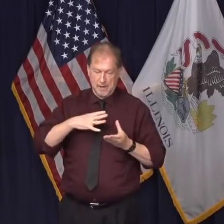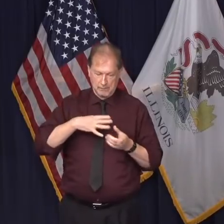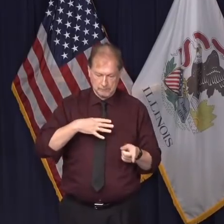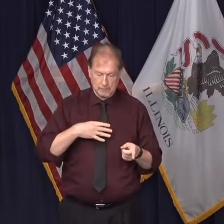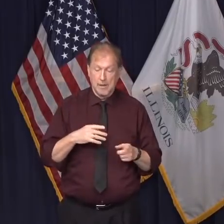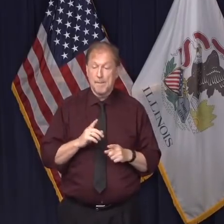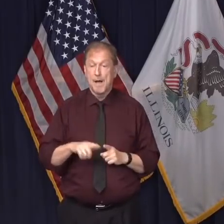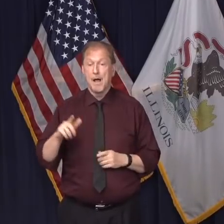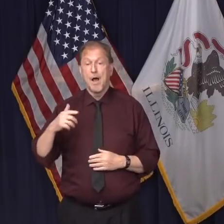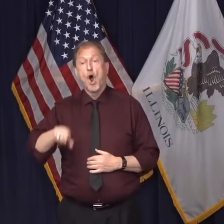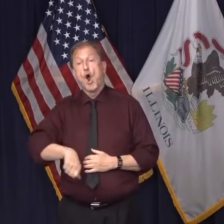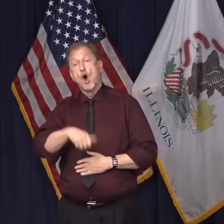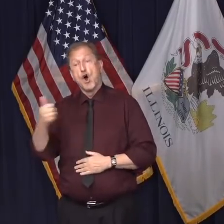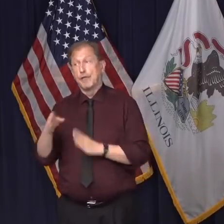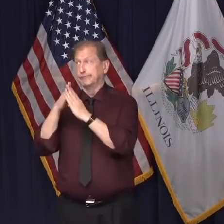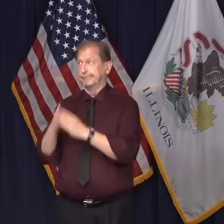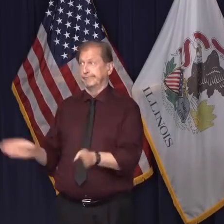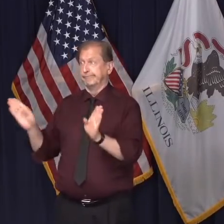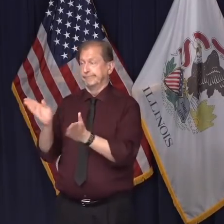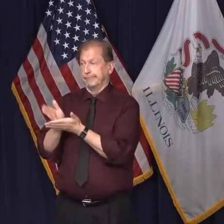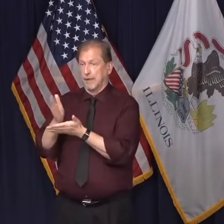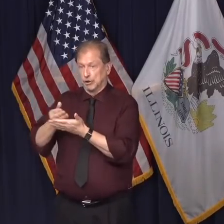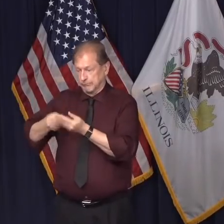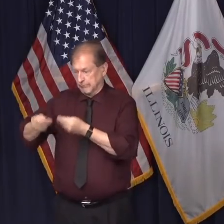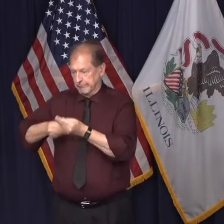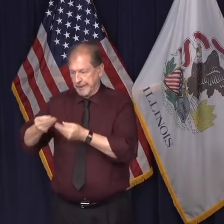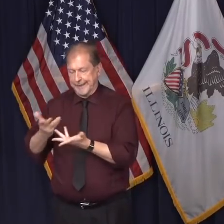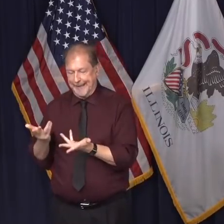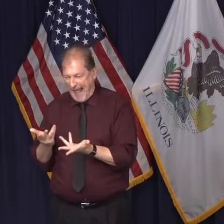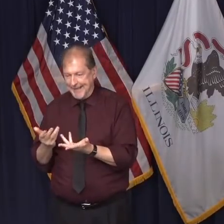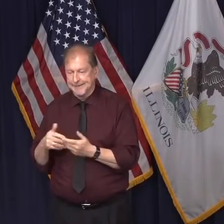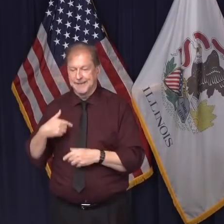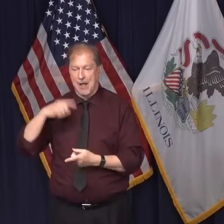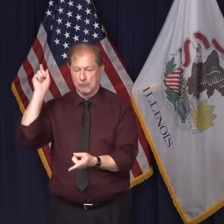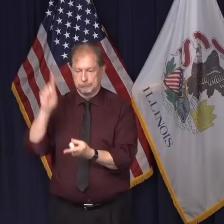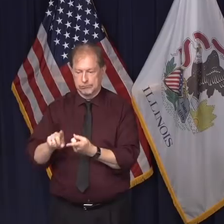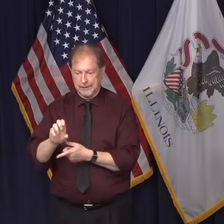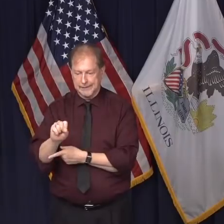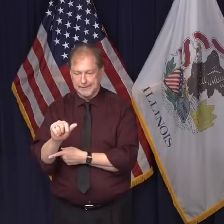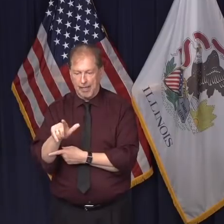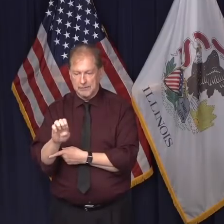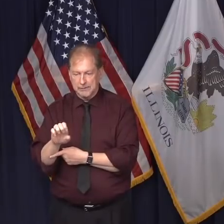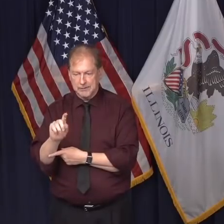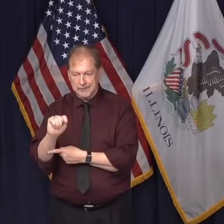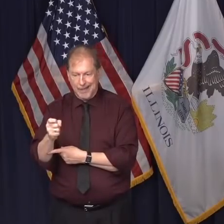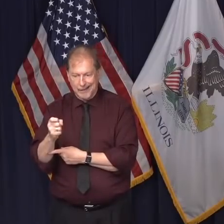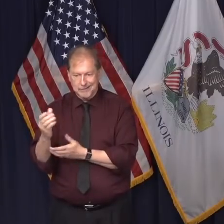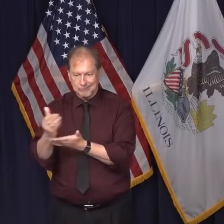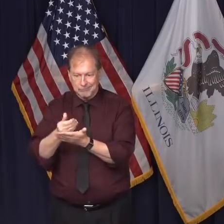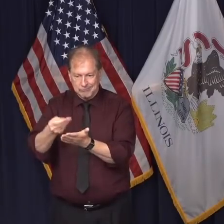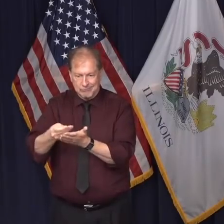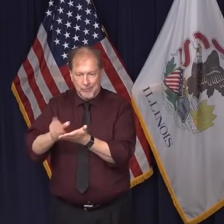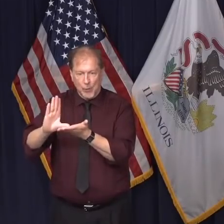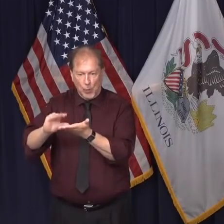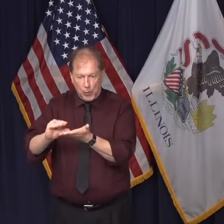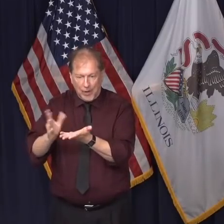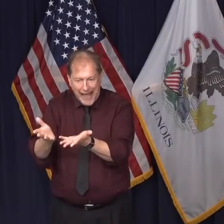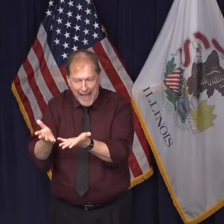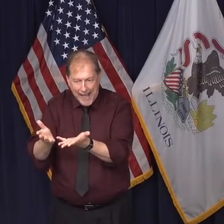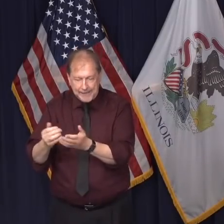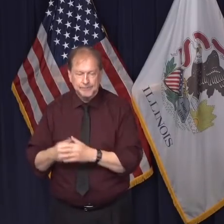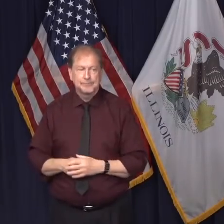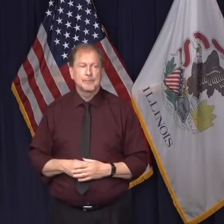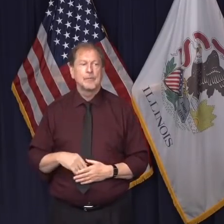the lost sales taxes as a result of the economic impact of this crisis. A couple of questions about schools reopening in the